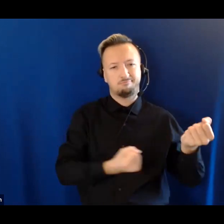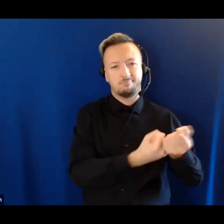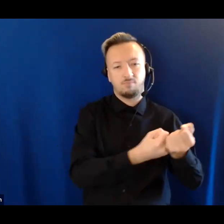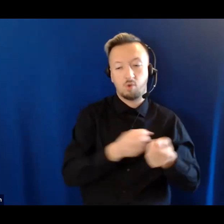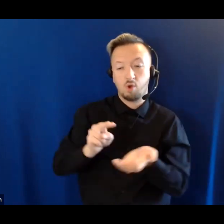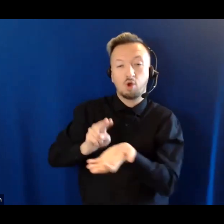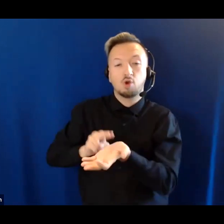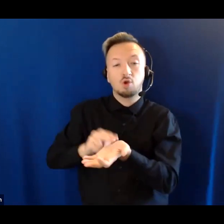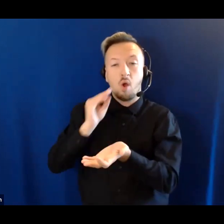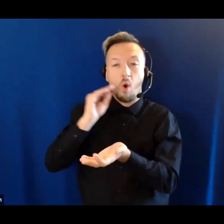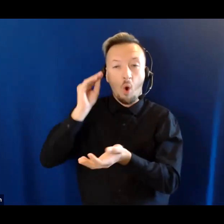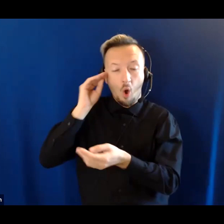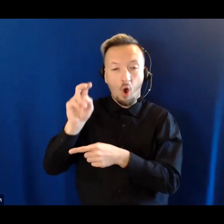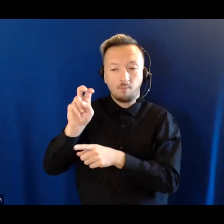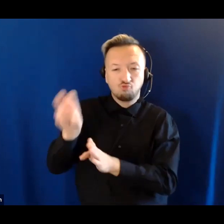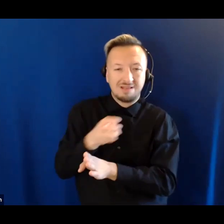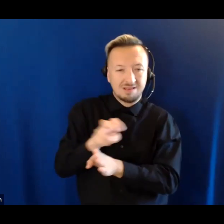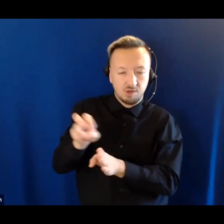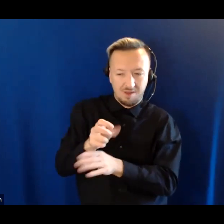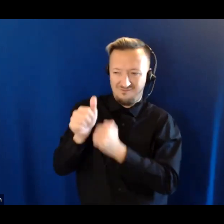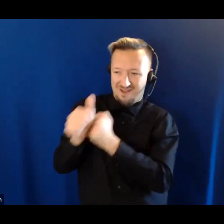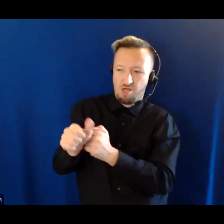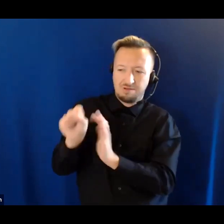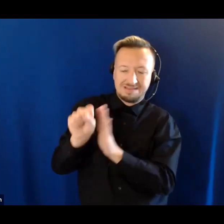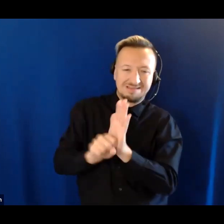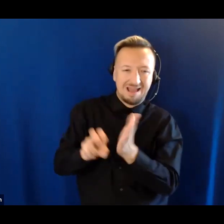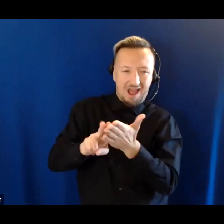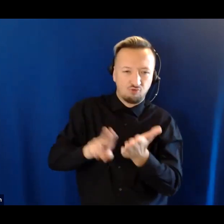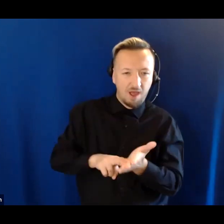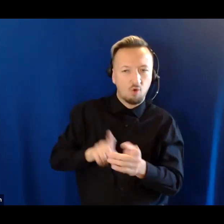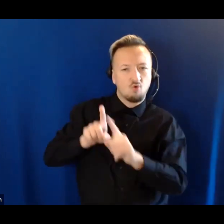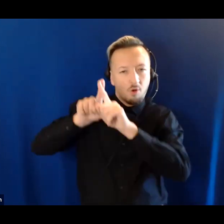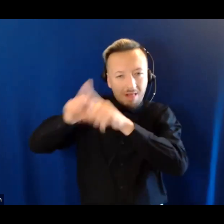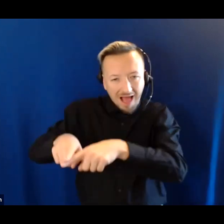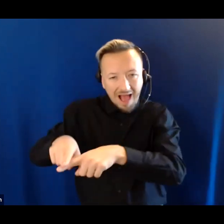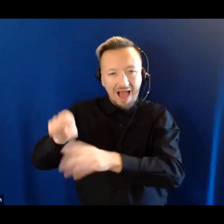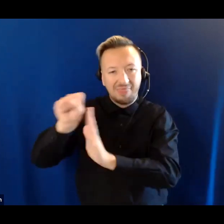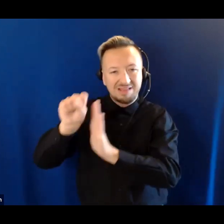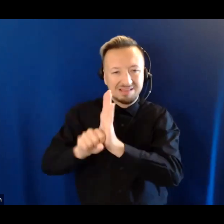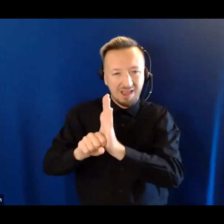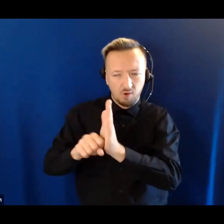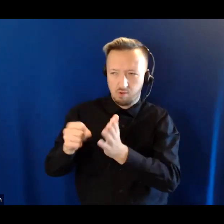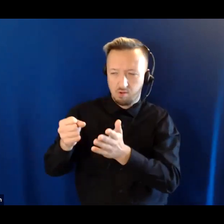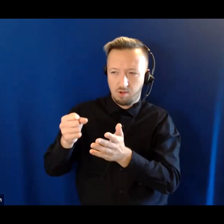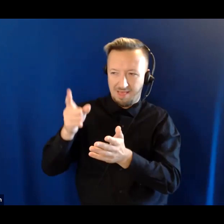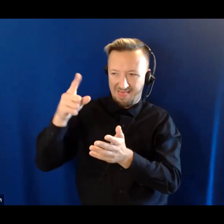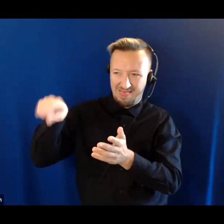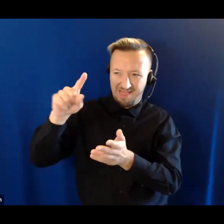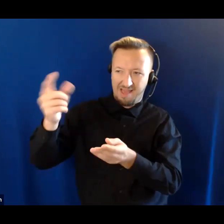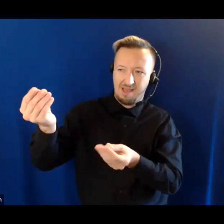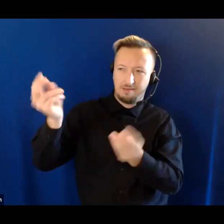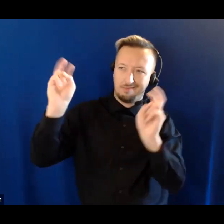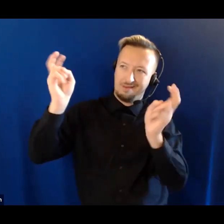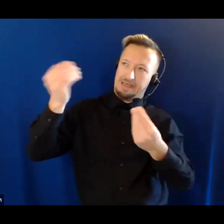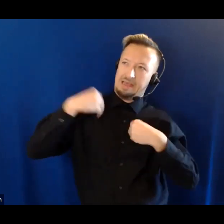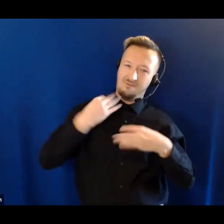off of state contracts, and being reliant upon the state to somehow give us a freedom. And that came along